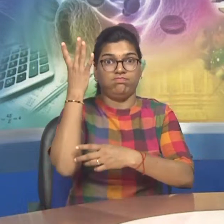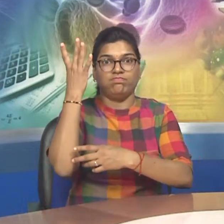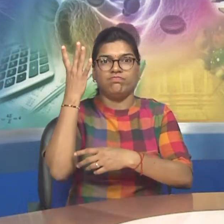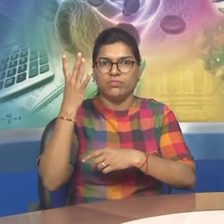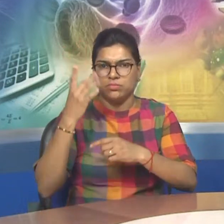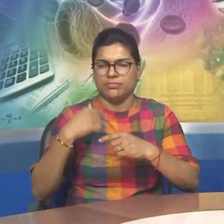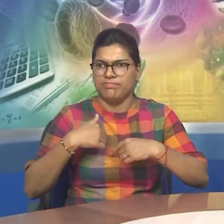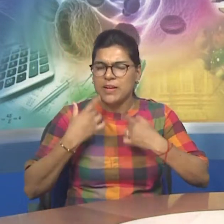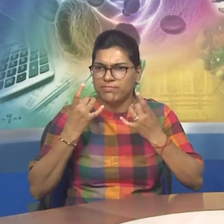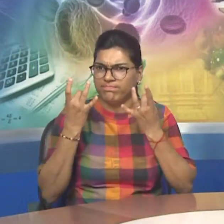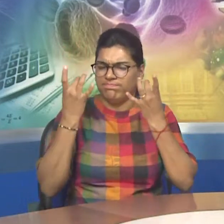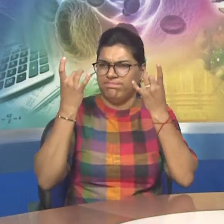aggressive,